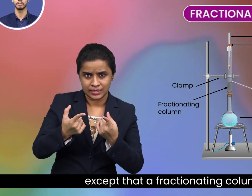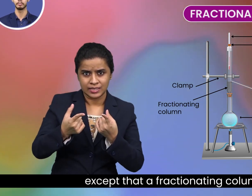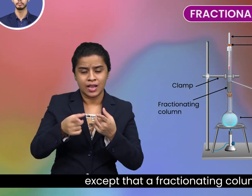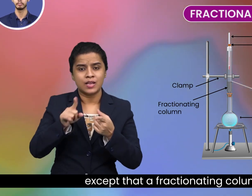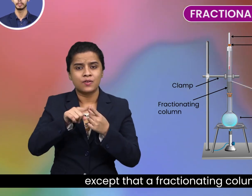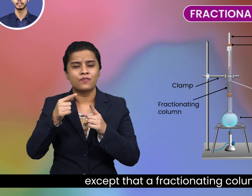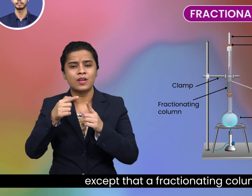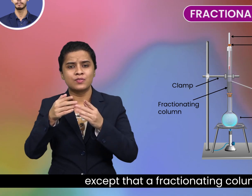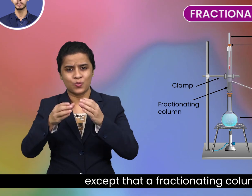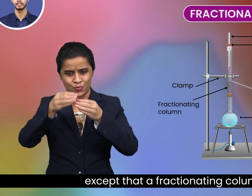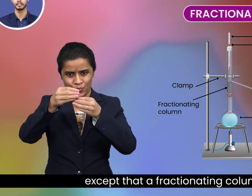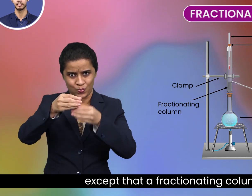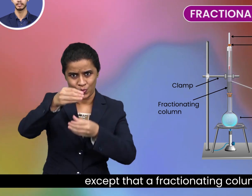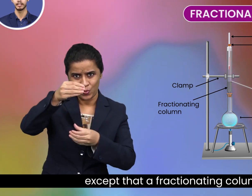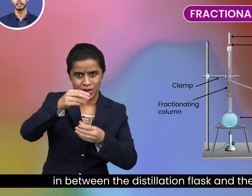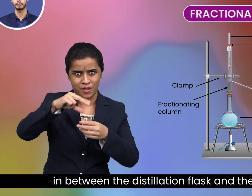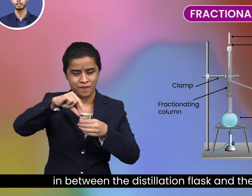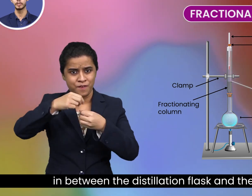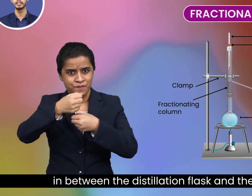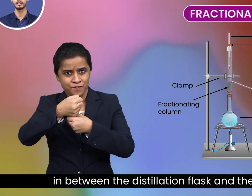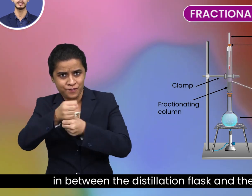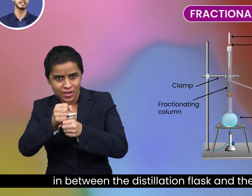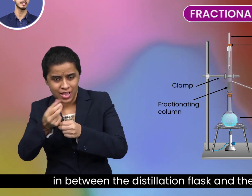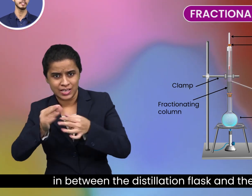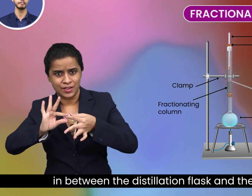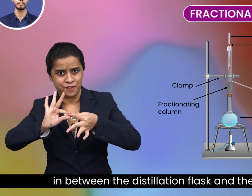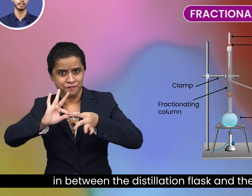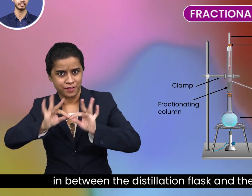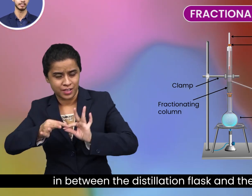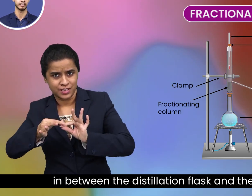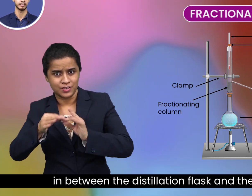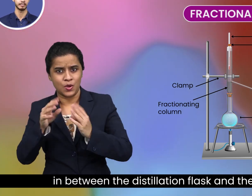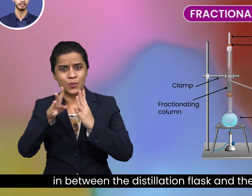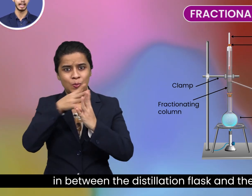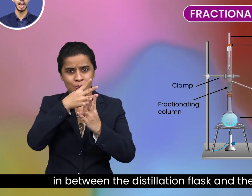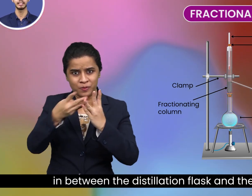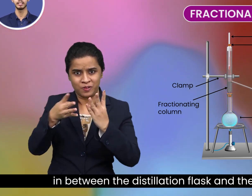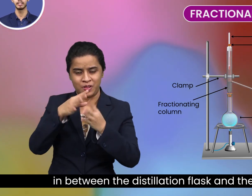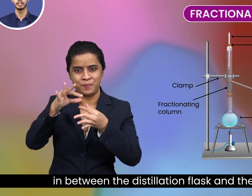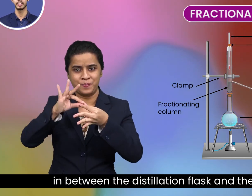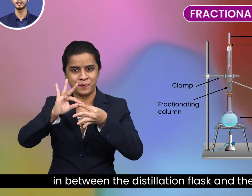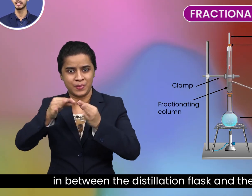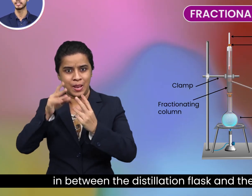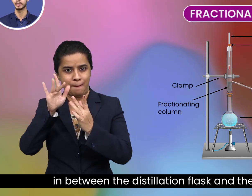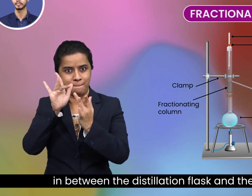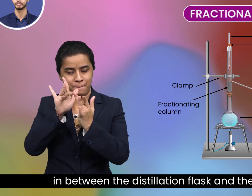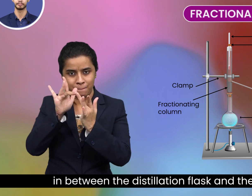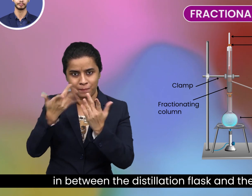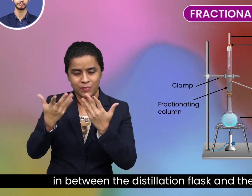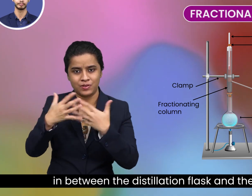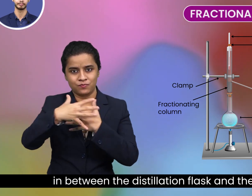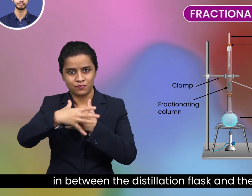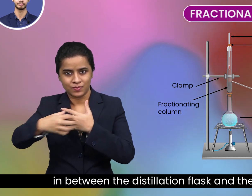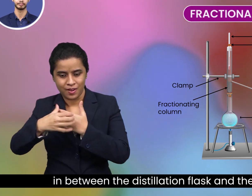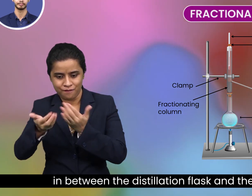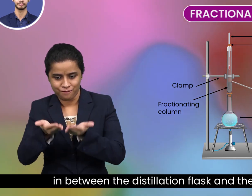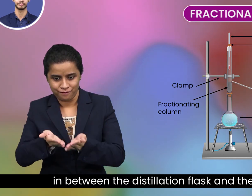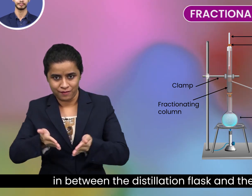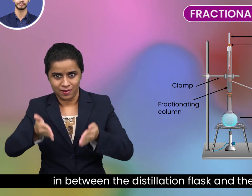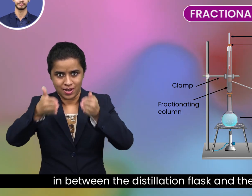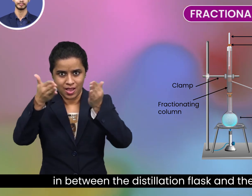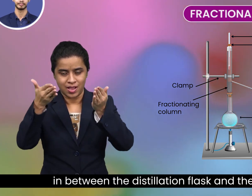Fractionating column is fitted in between the distillation flask and the condenser.